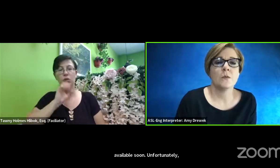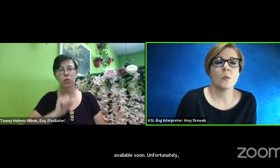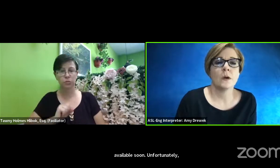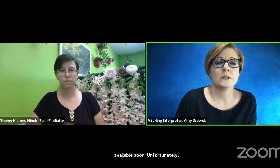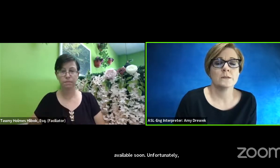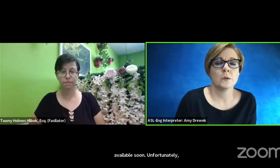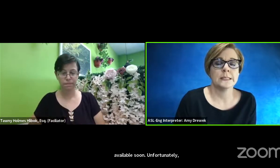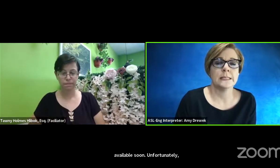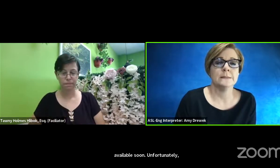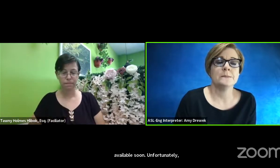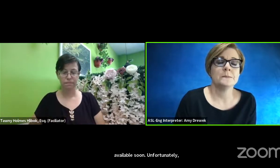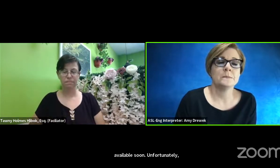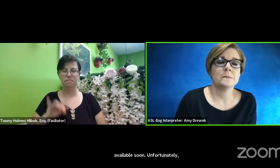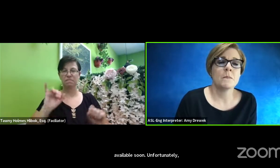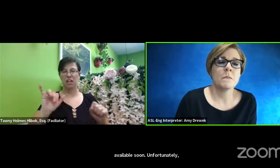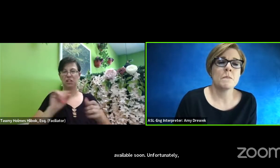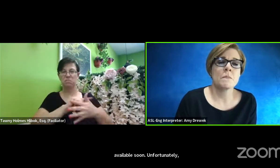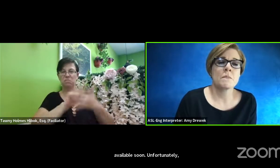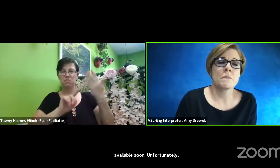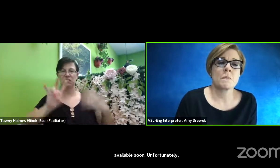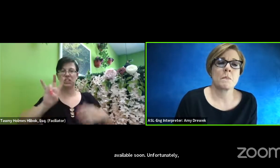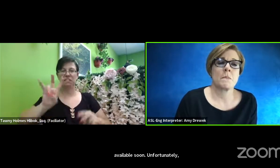from age 4 to 14.